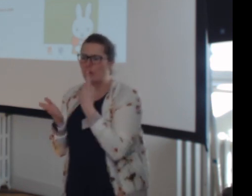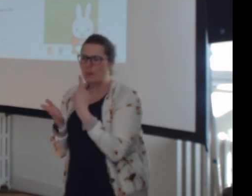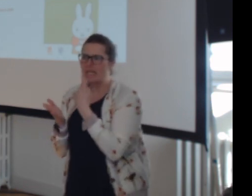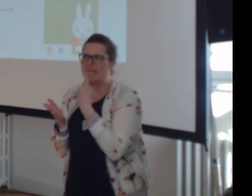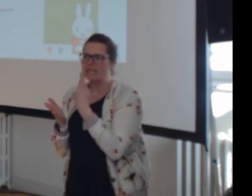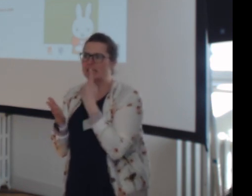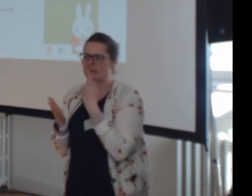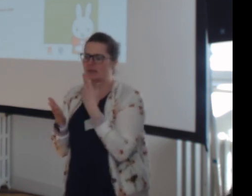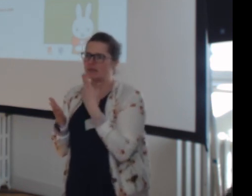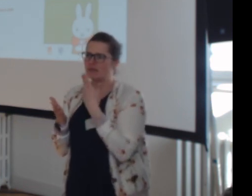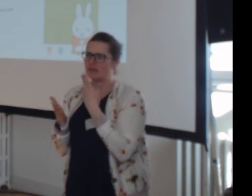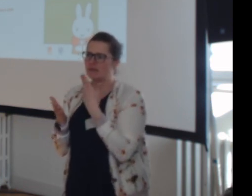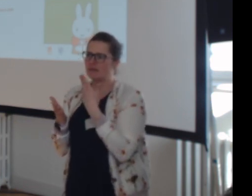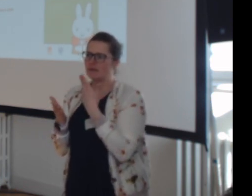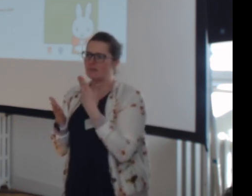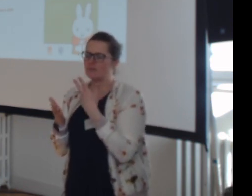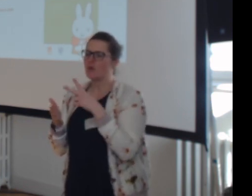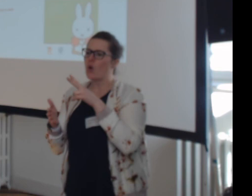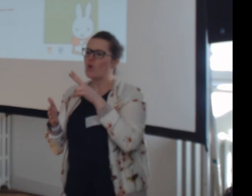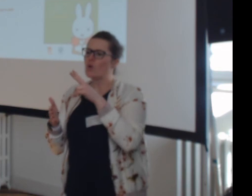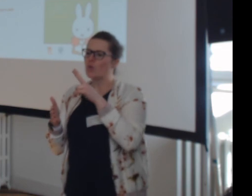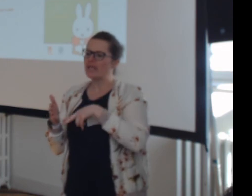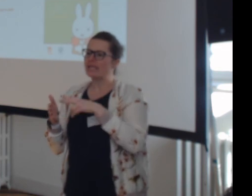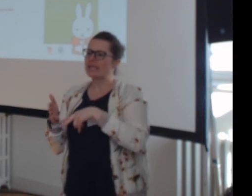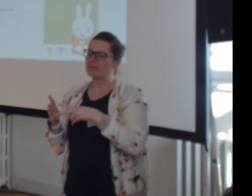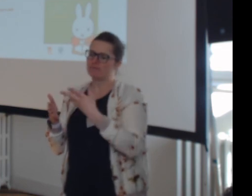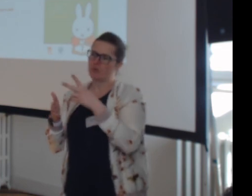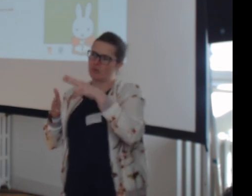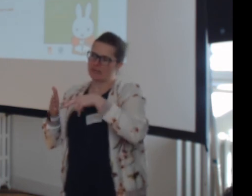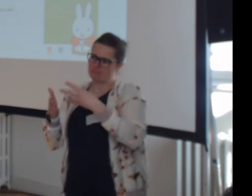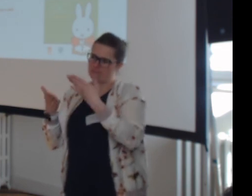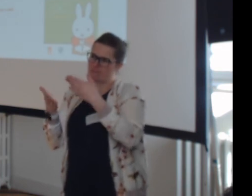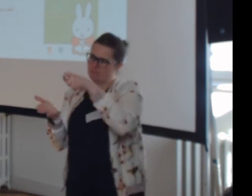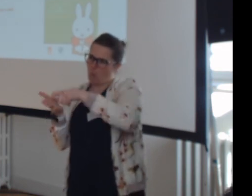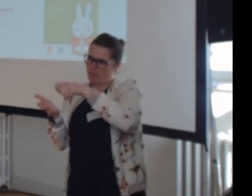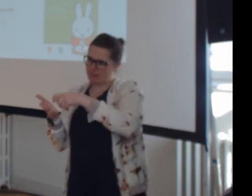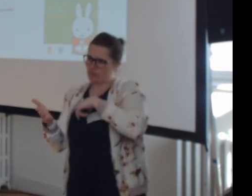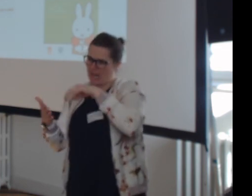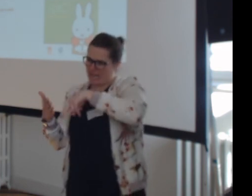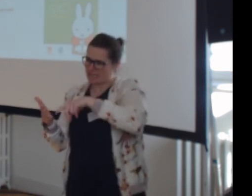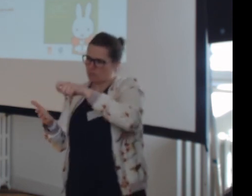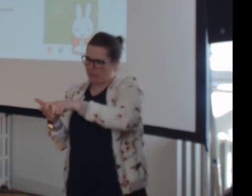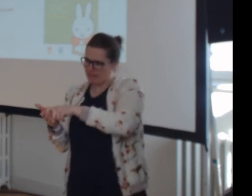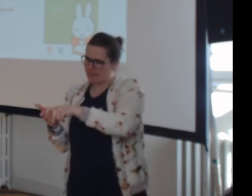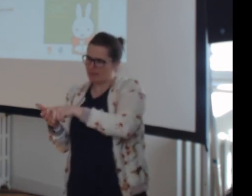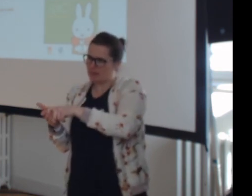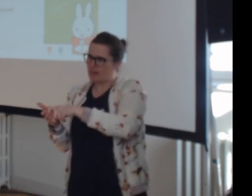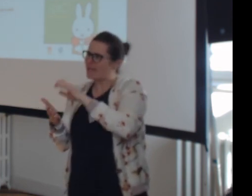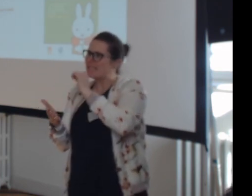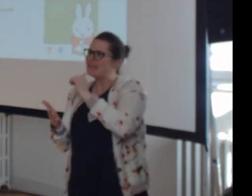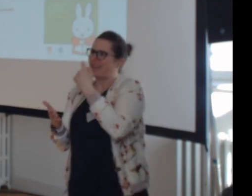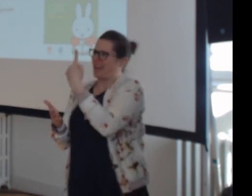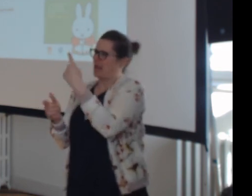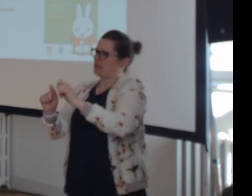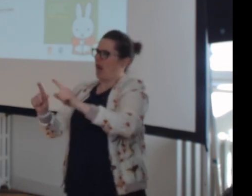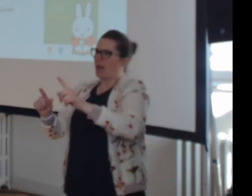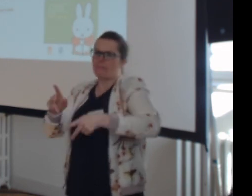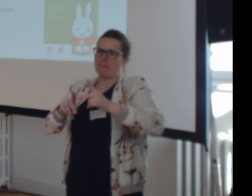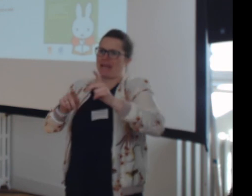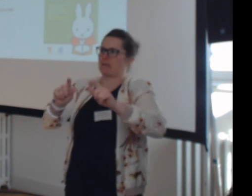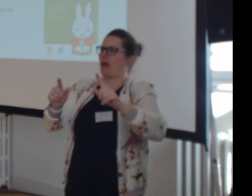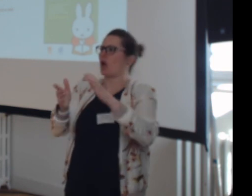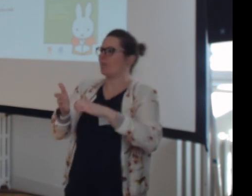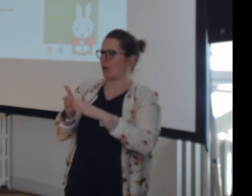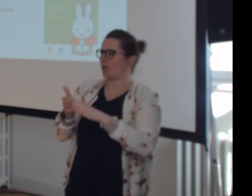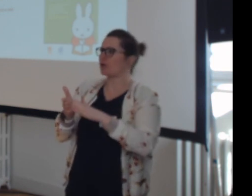our reading moments, our reading aloud moments in the library in at least more than one language. We were